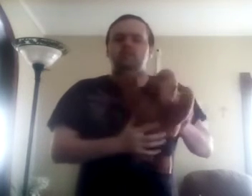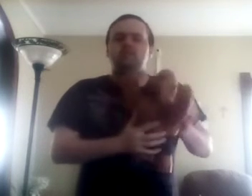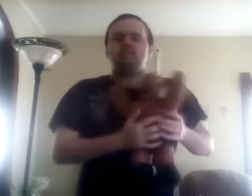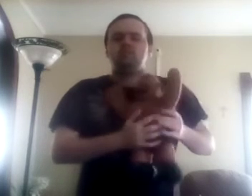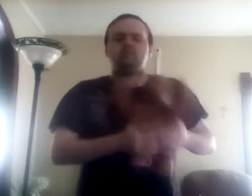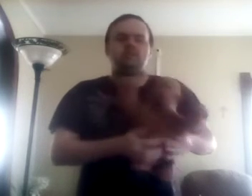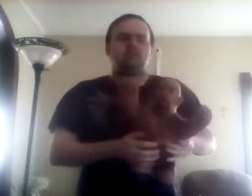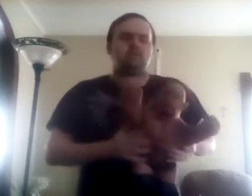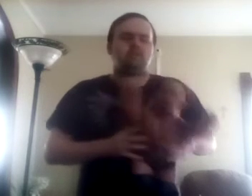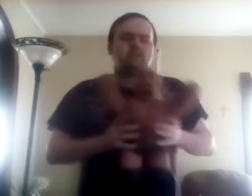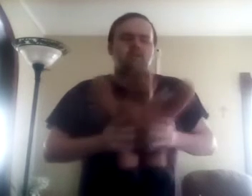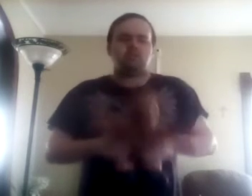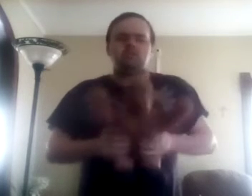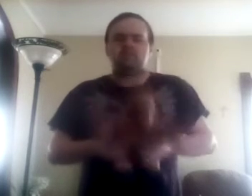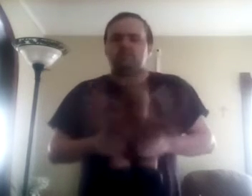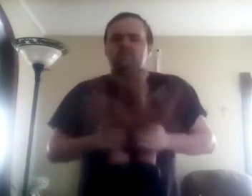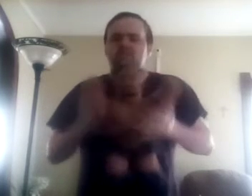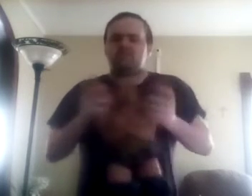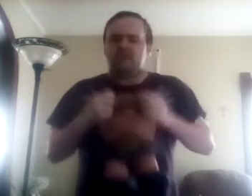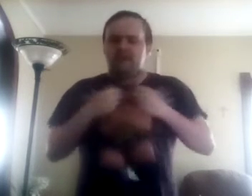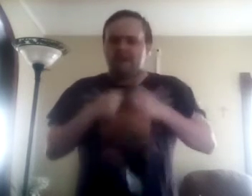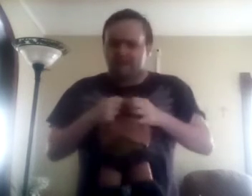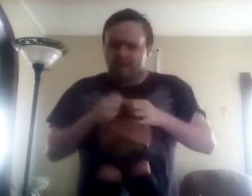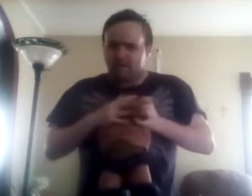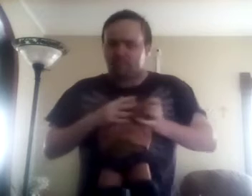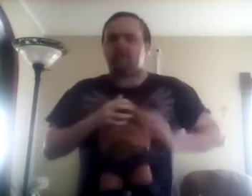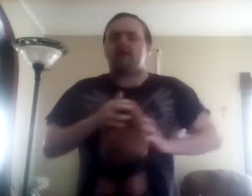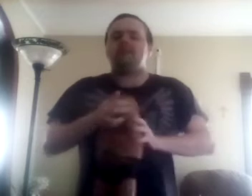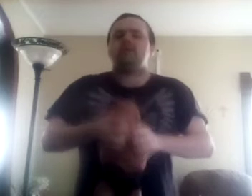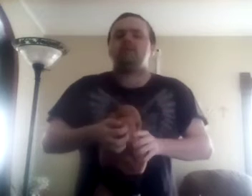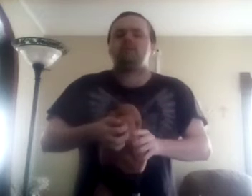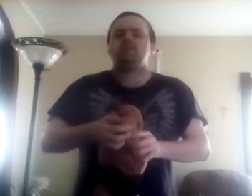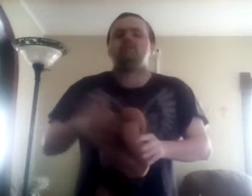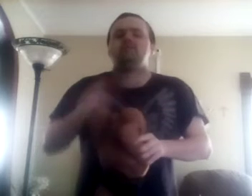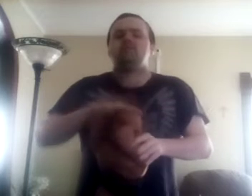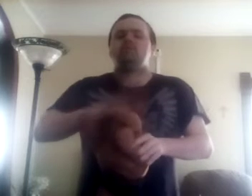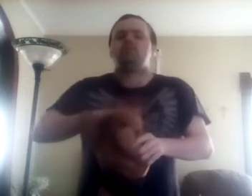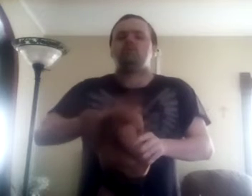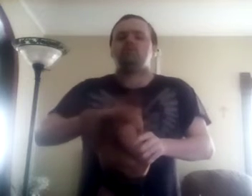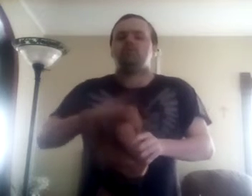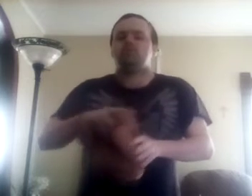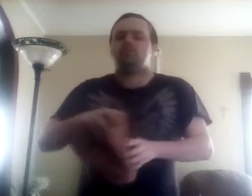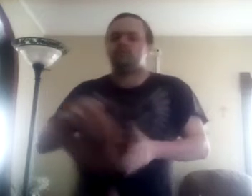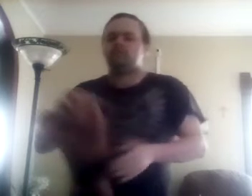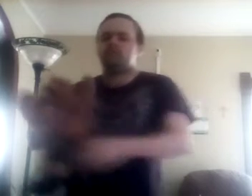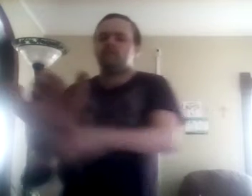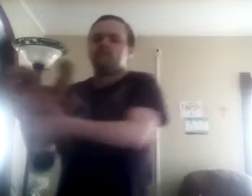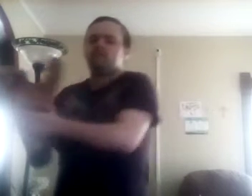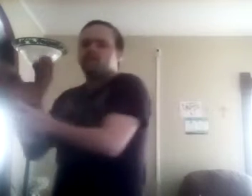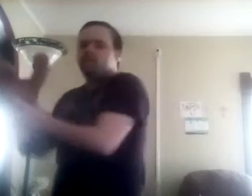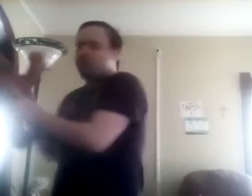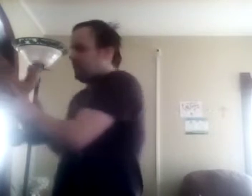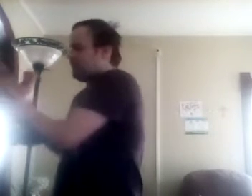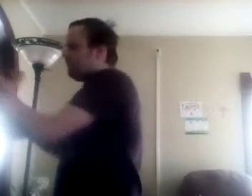And you're saying, you got the chair! I know. Who are you? Get my